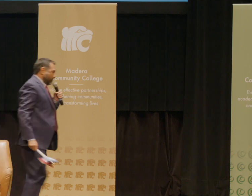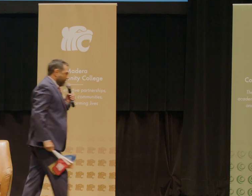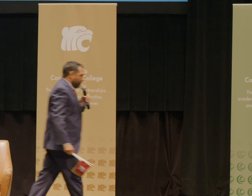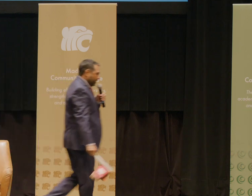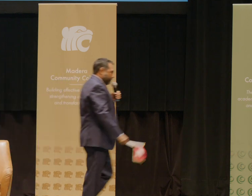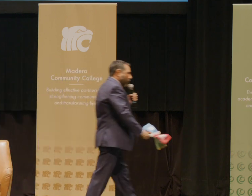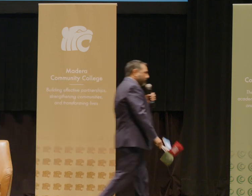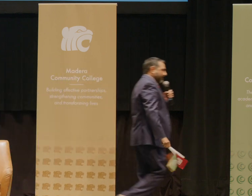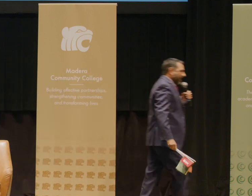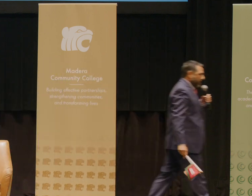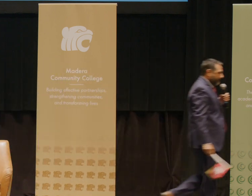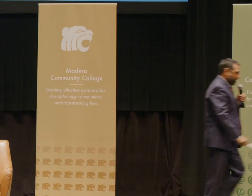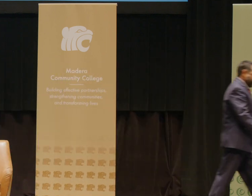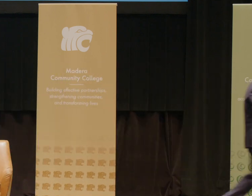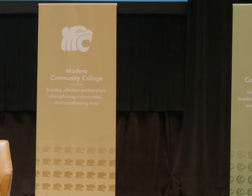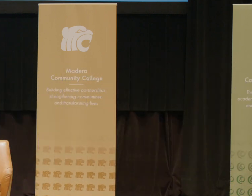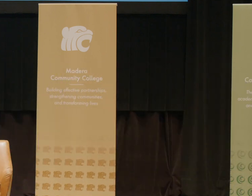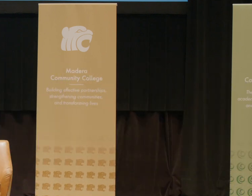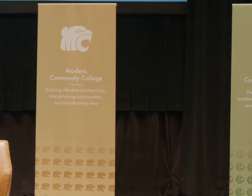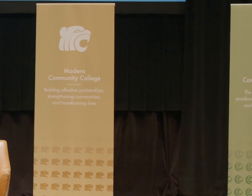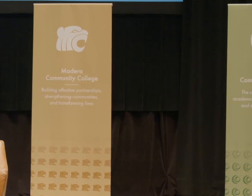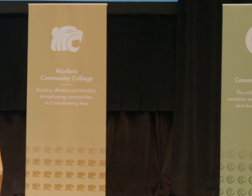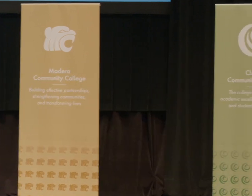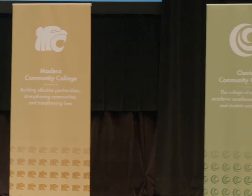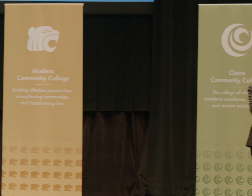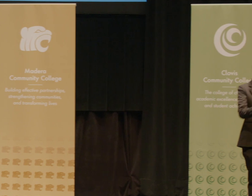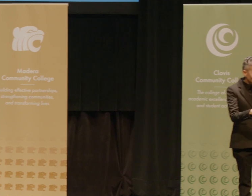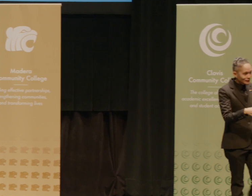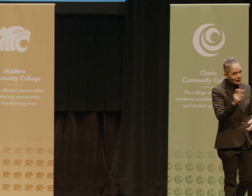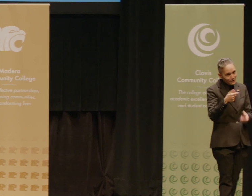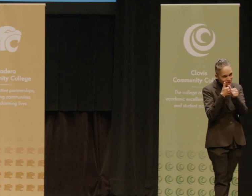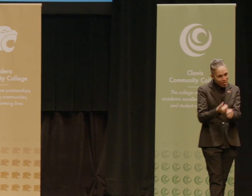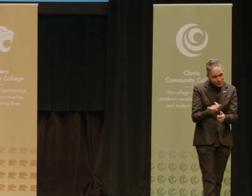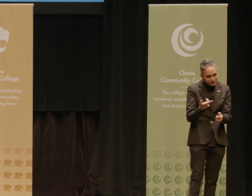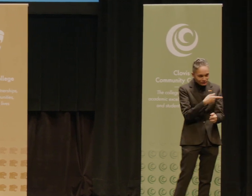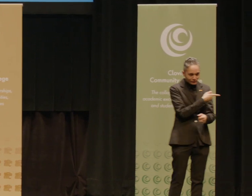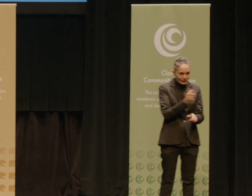All right, well, I'm gonna get back to the podium because I actually have a script and I'm supposed to stick to it.